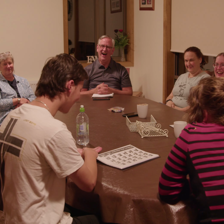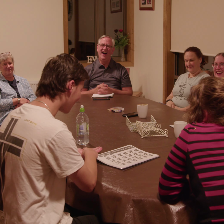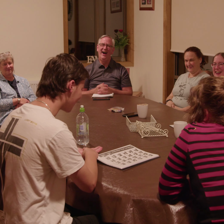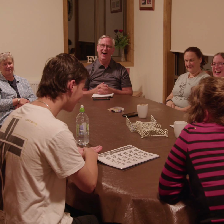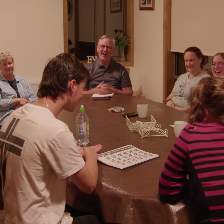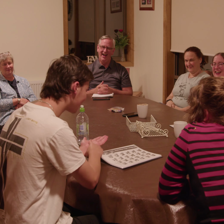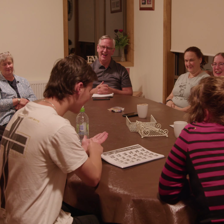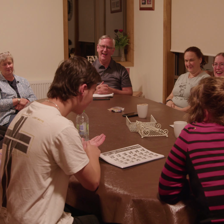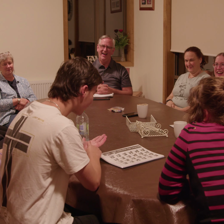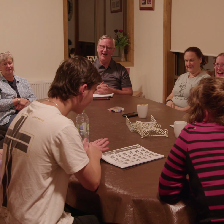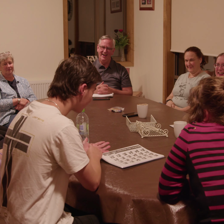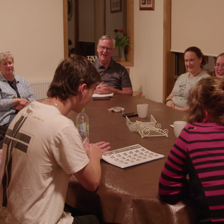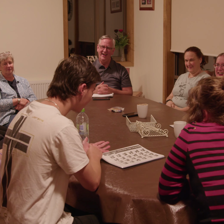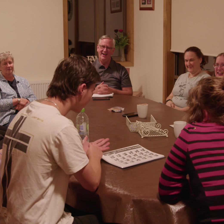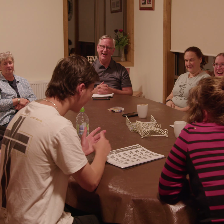L. I.